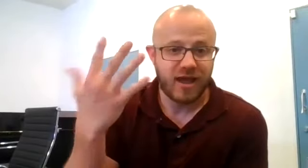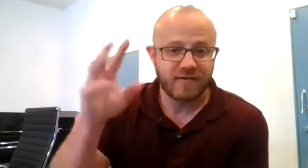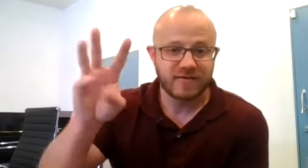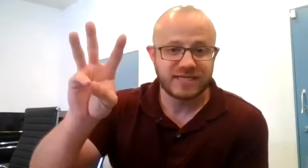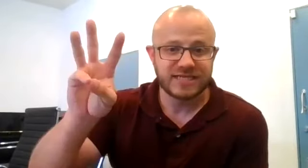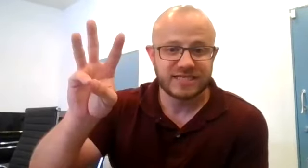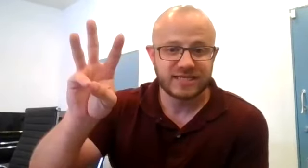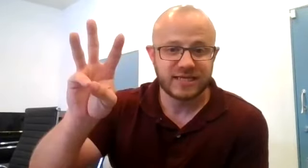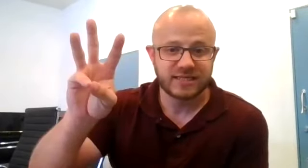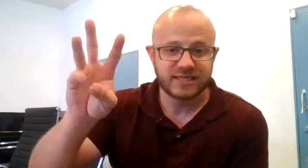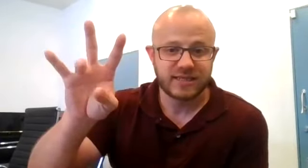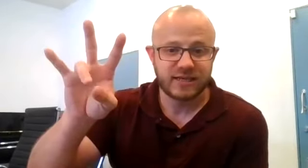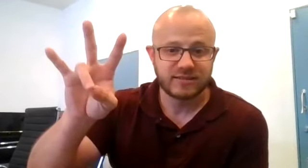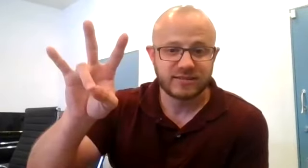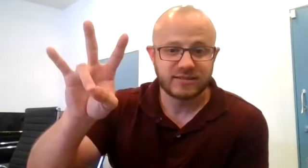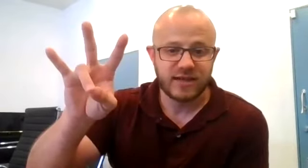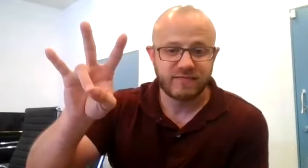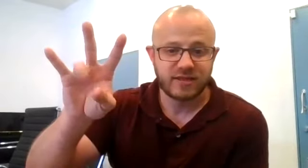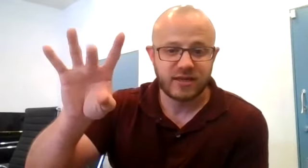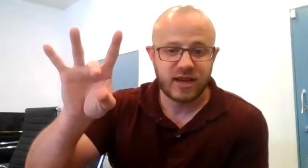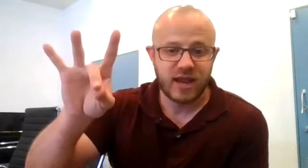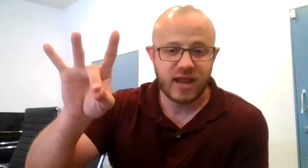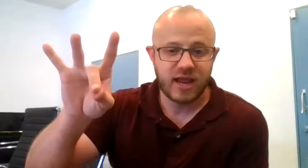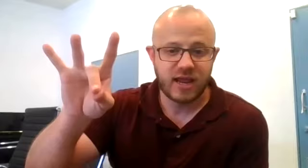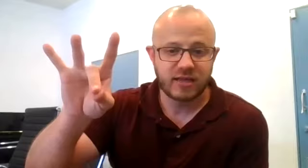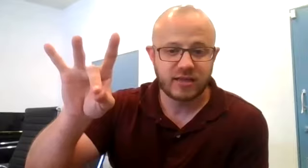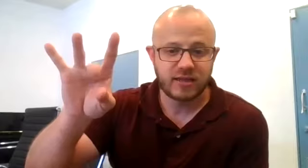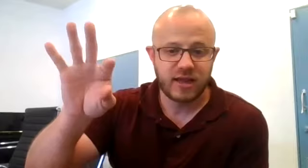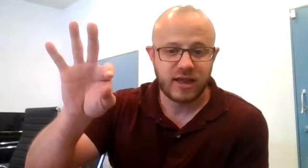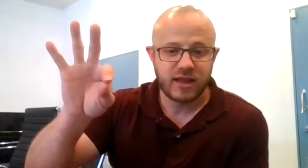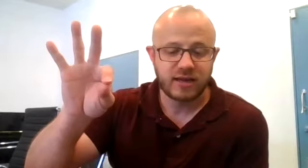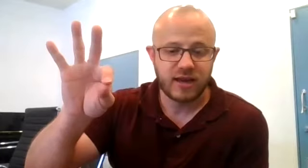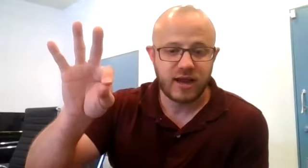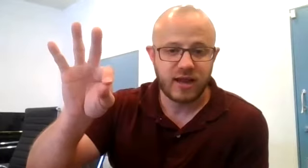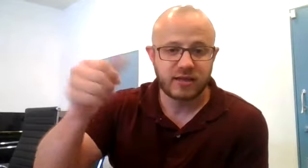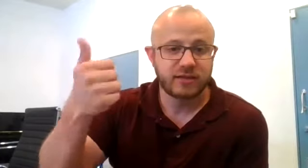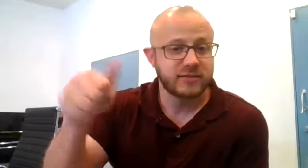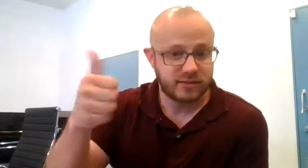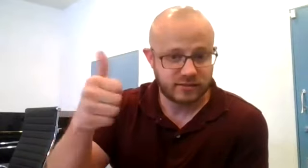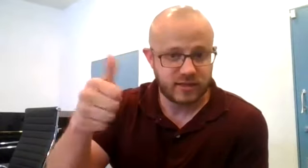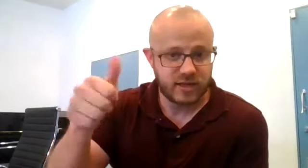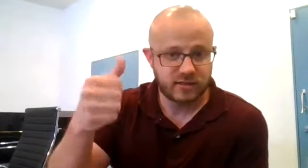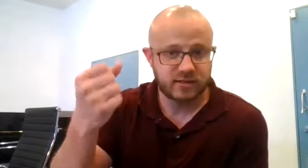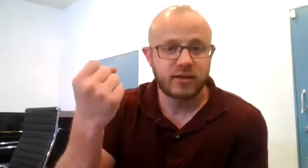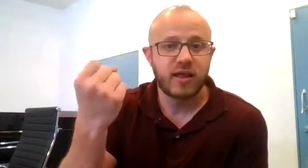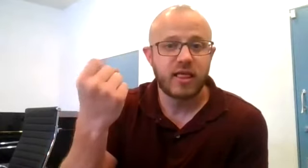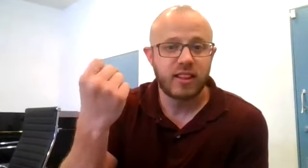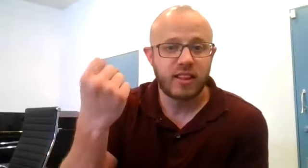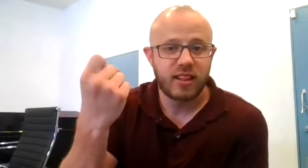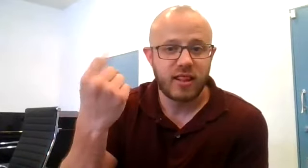5, 6, 7, 8, 9, 10,